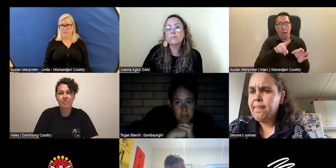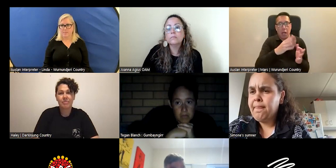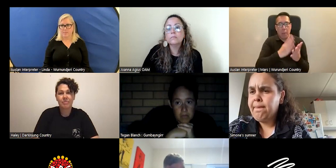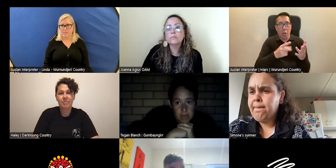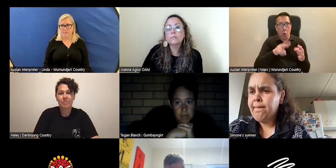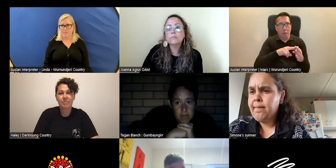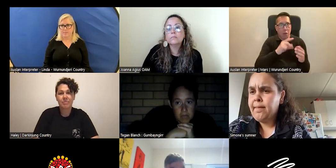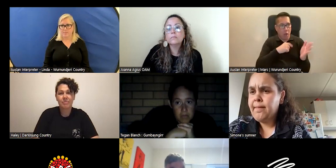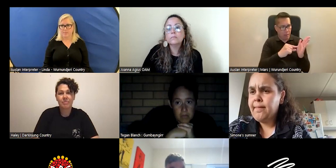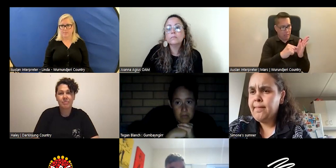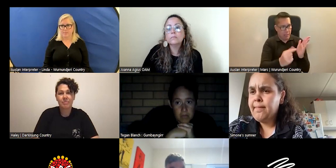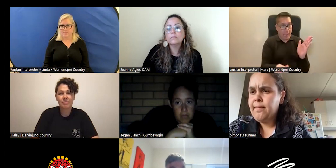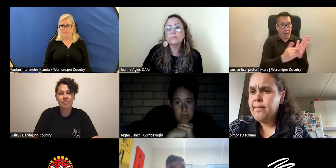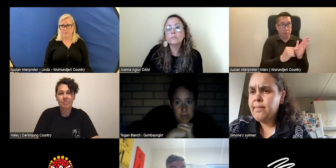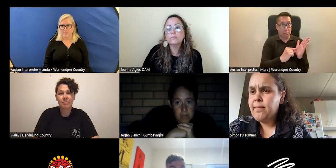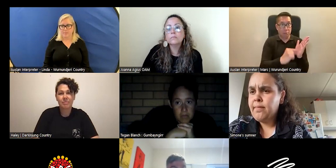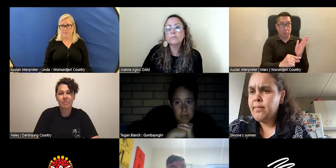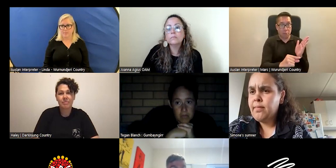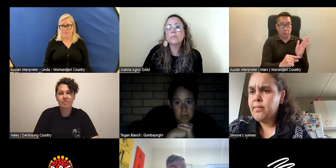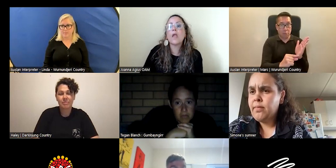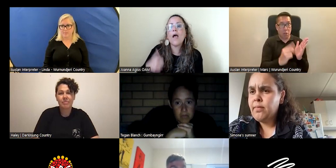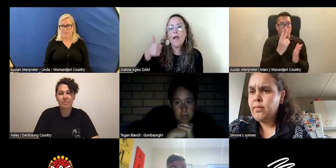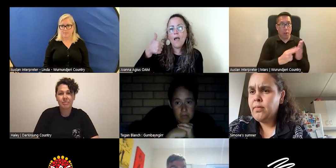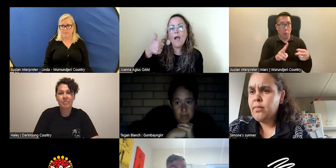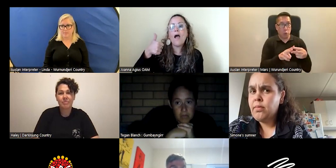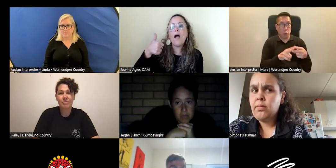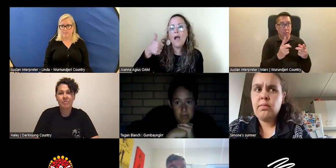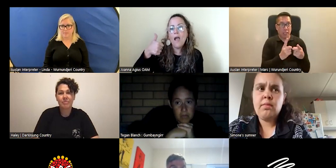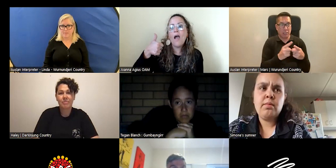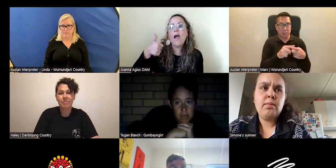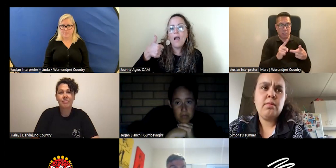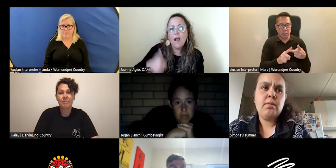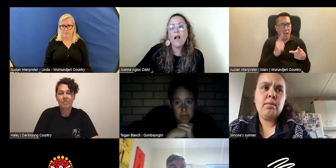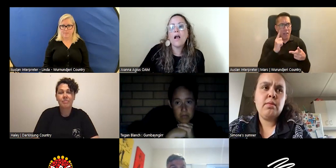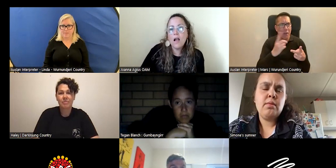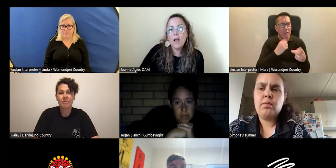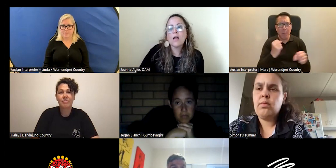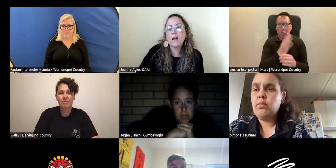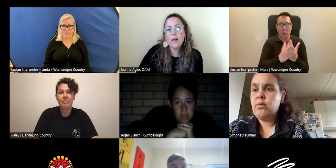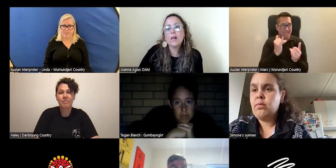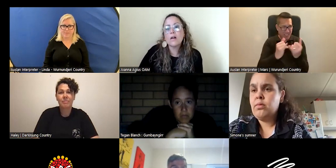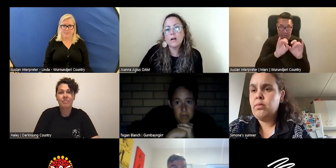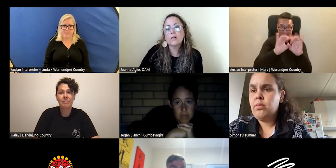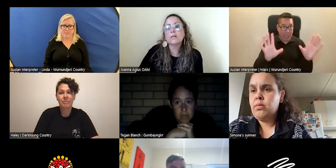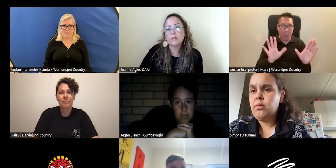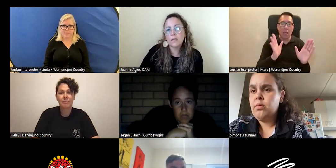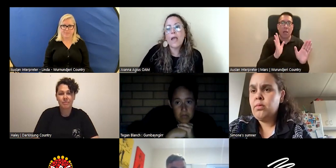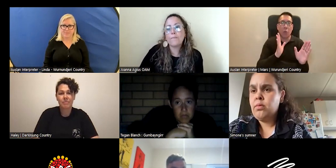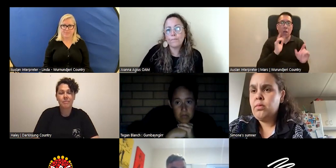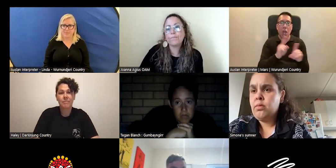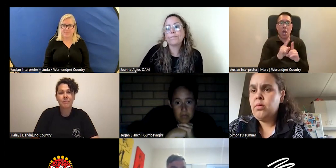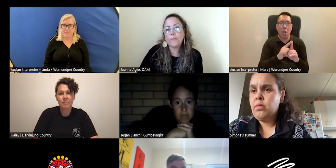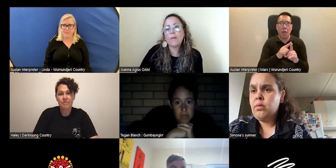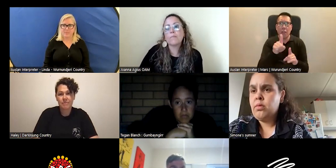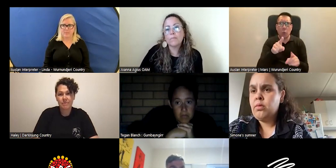proposed alteration is to do those two things, you know, and I think we've got to make that very clear when we're talking. Like the proposed